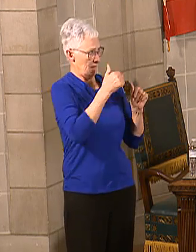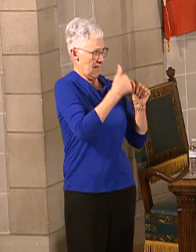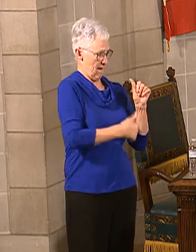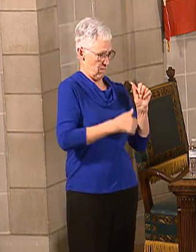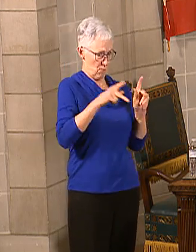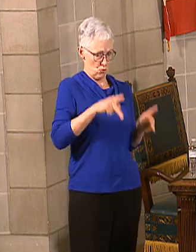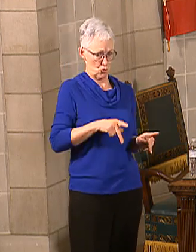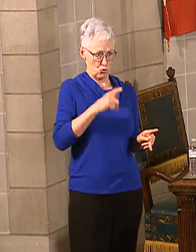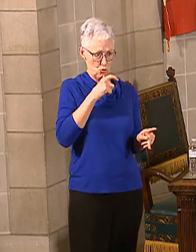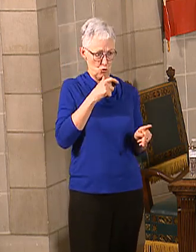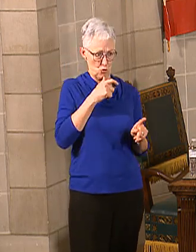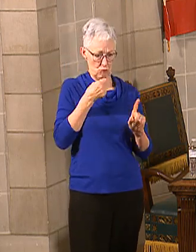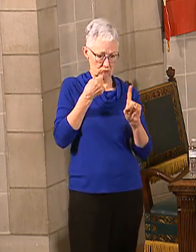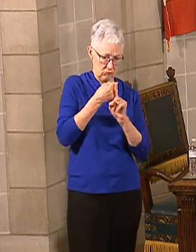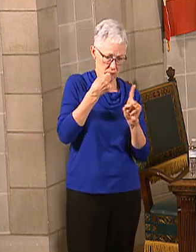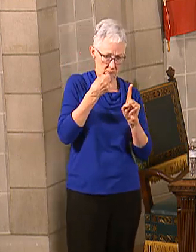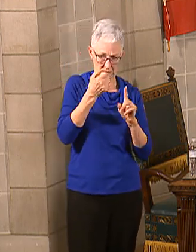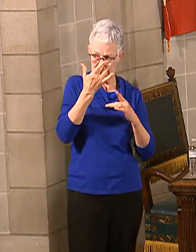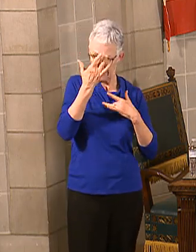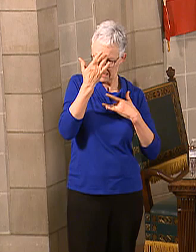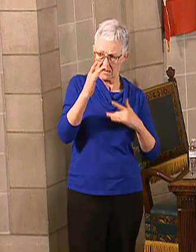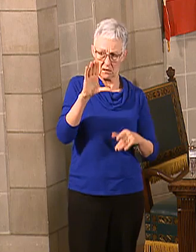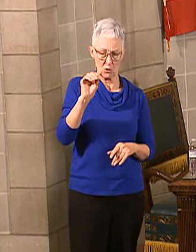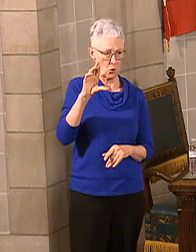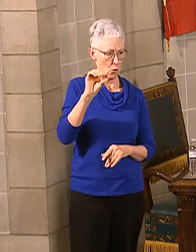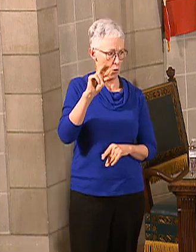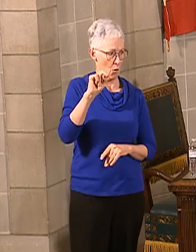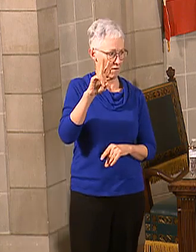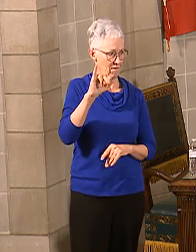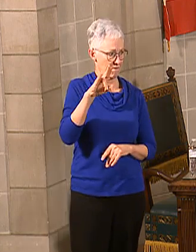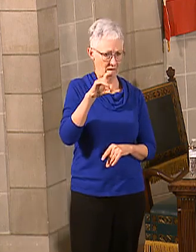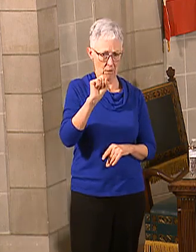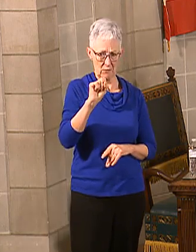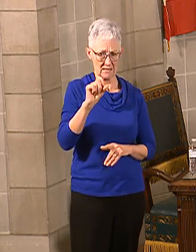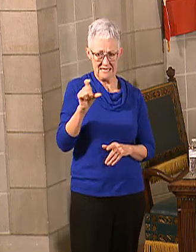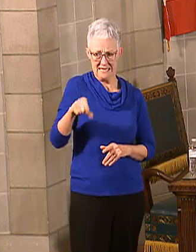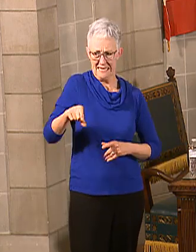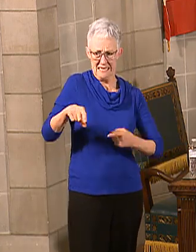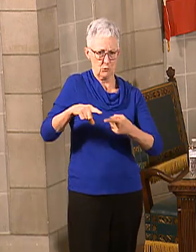coronavirus to be able to go to the biocontainment facility. Anything else you want to add to that?